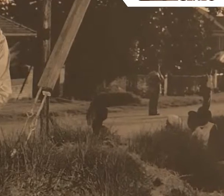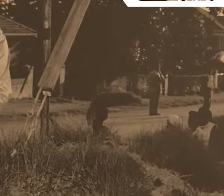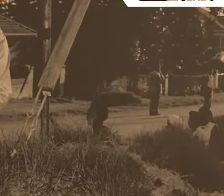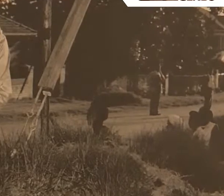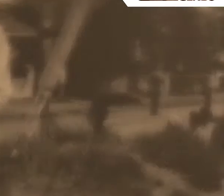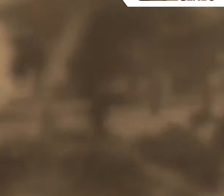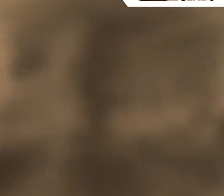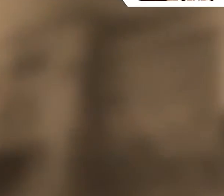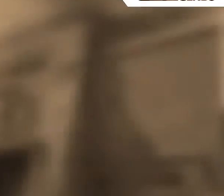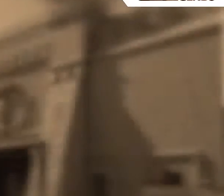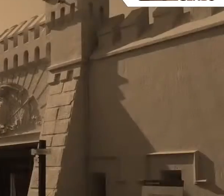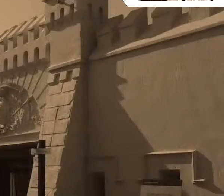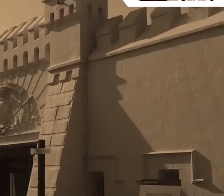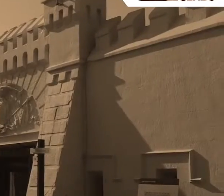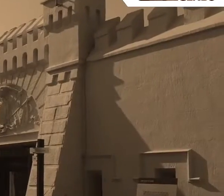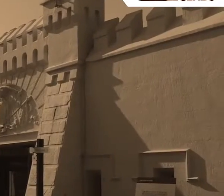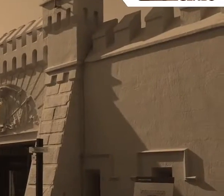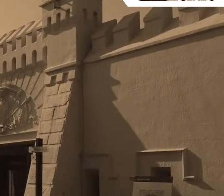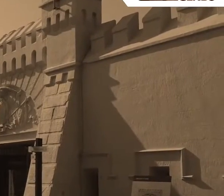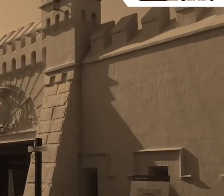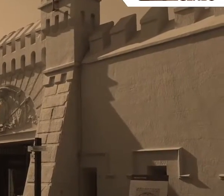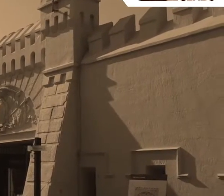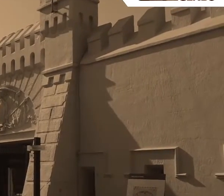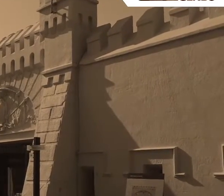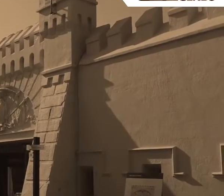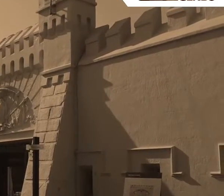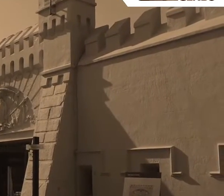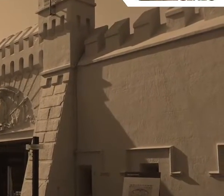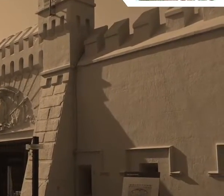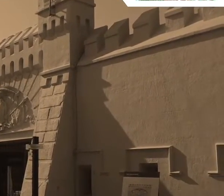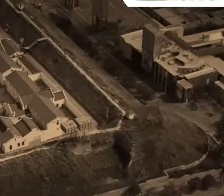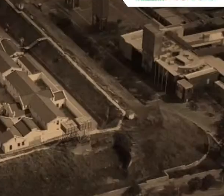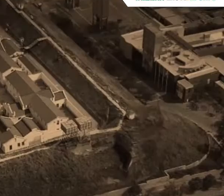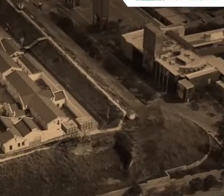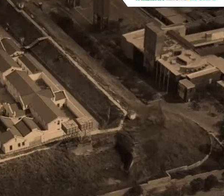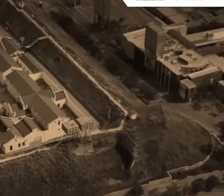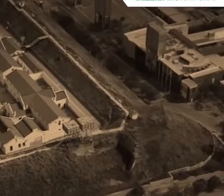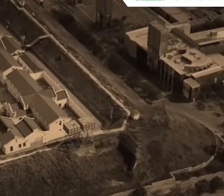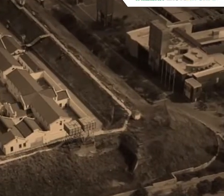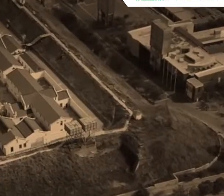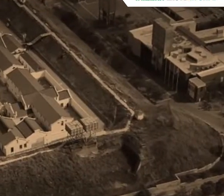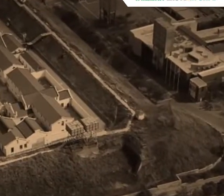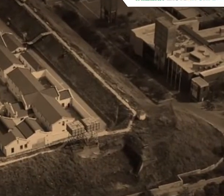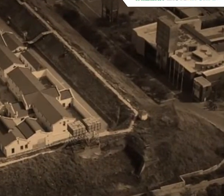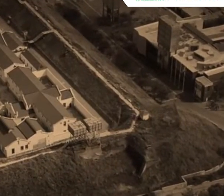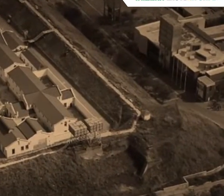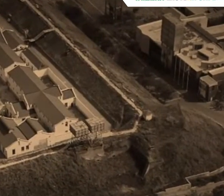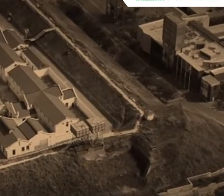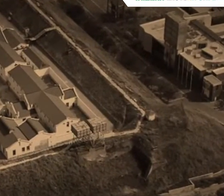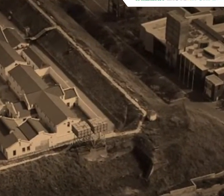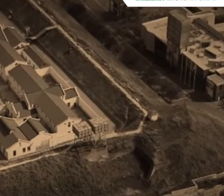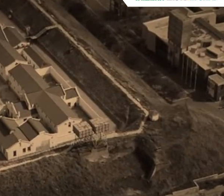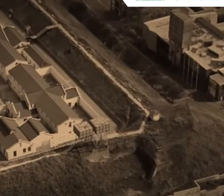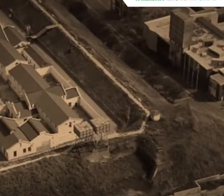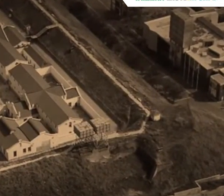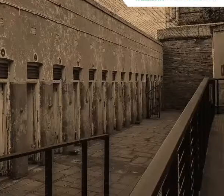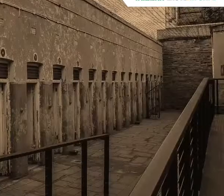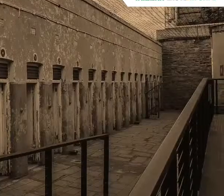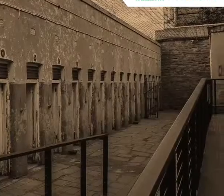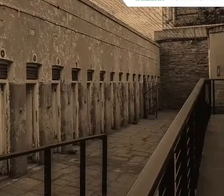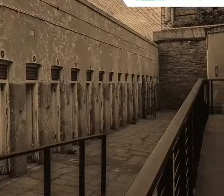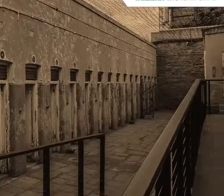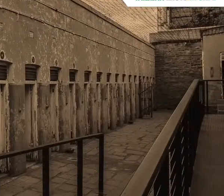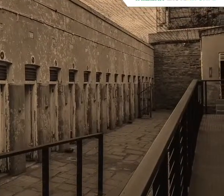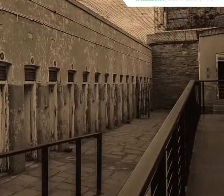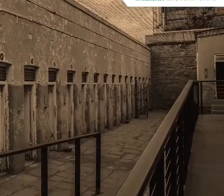other women. They were imprisoned at the Fort Prison in Johannesburg and were acquitted in